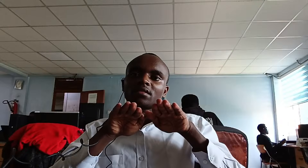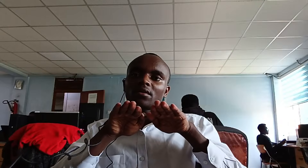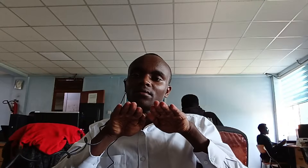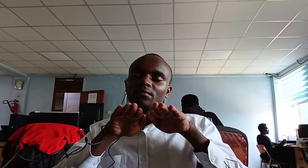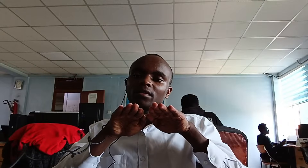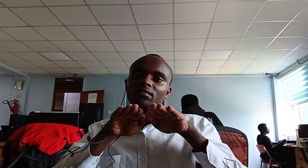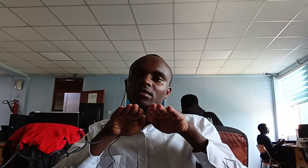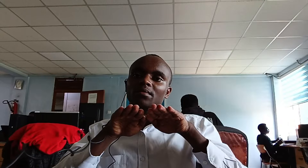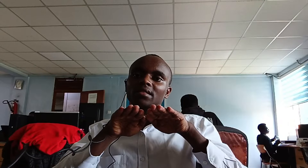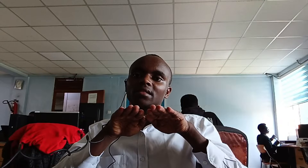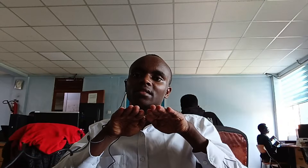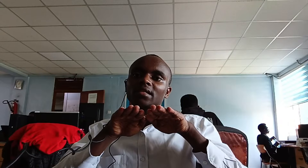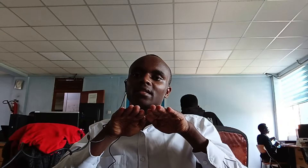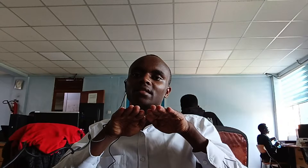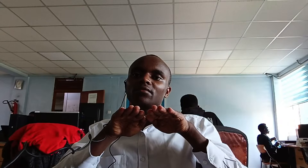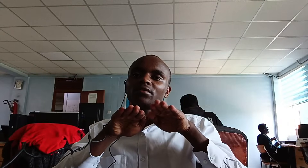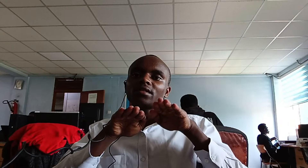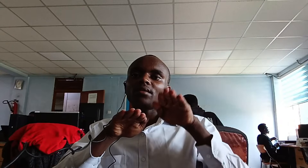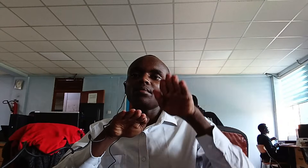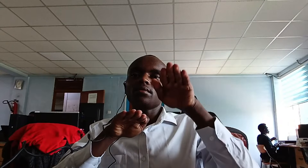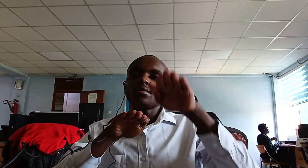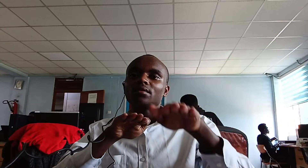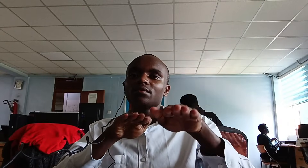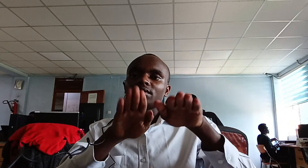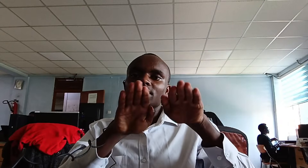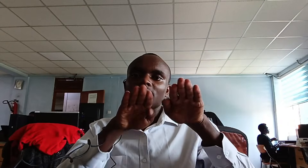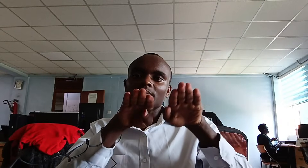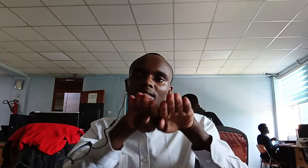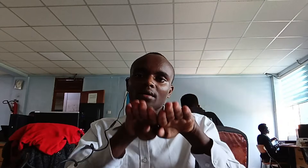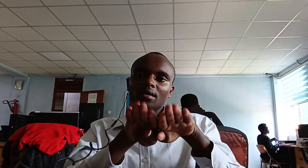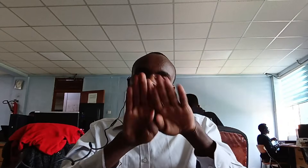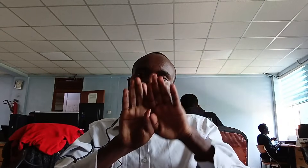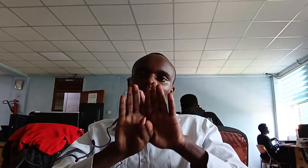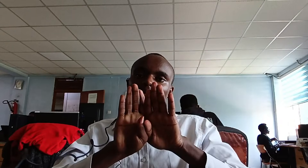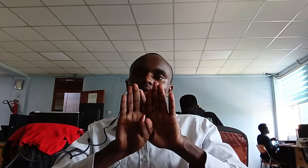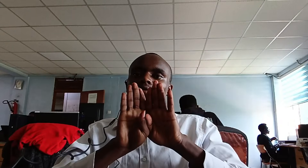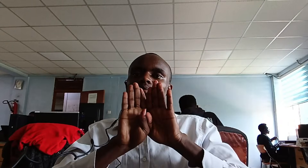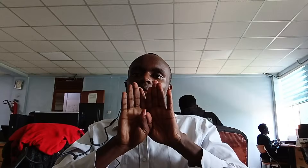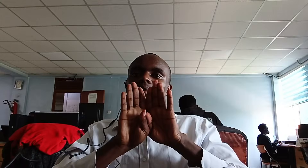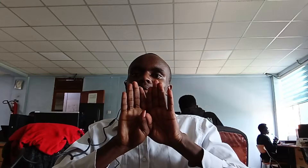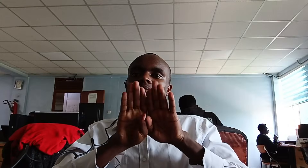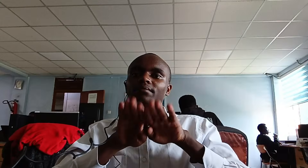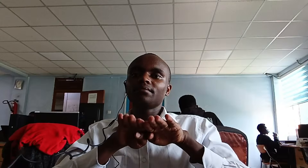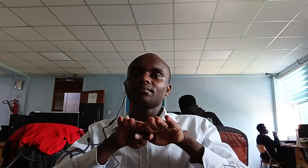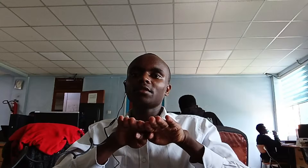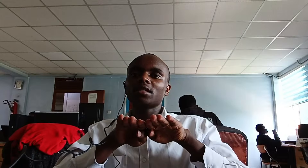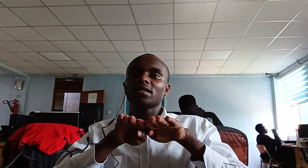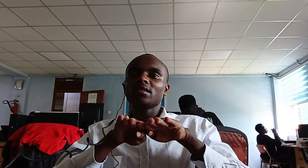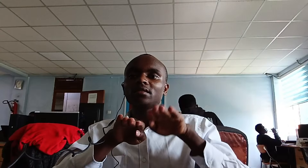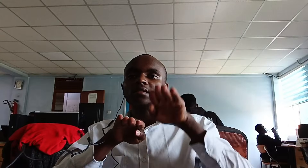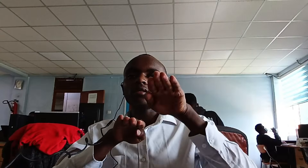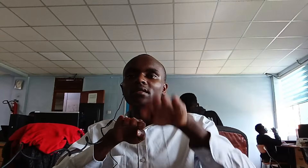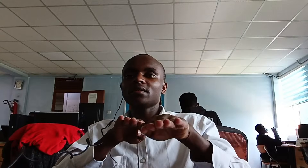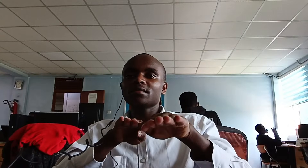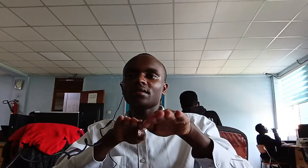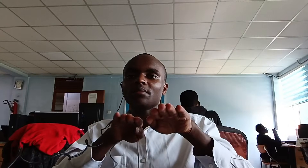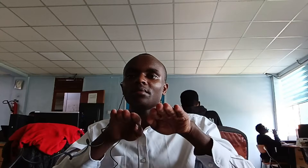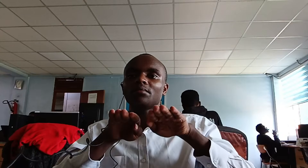so first of all you must sign the sign for step. First step, open palm, put it like this. Step, move